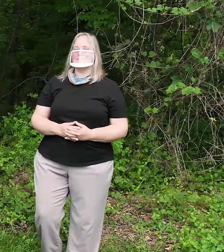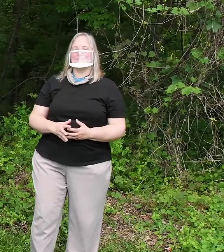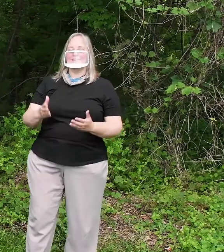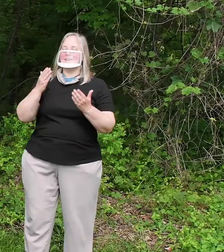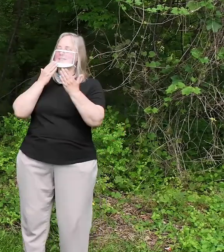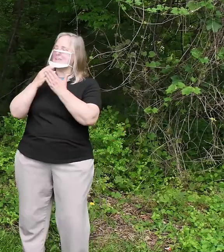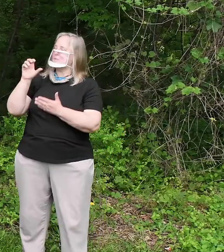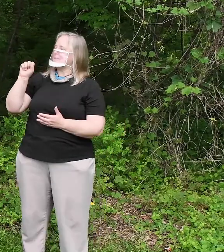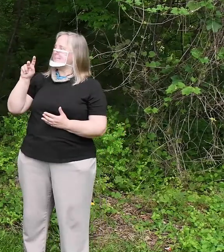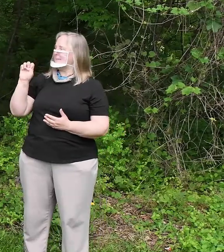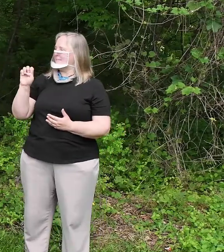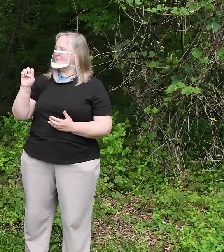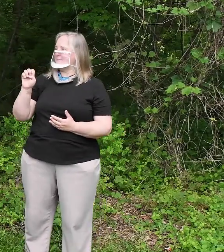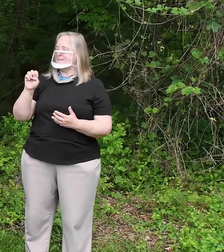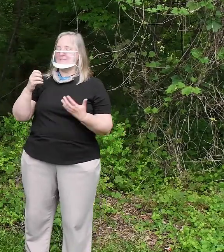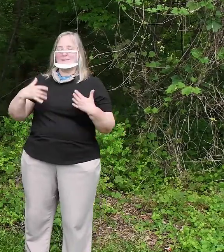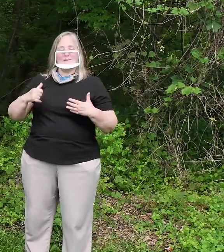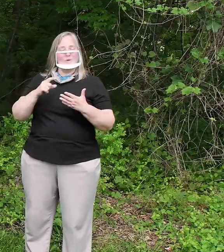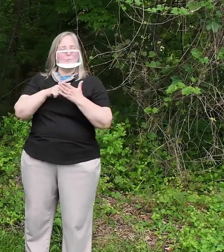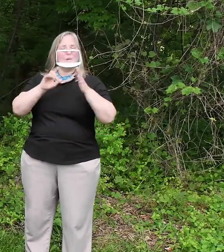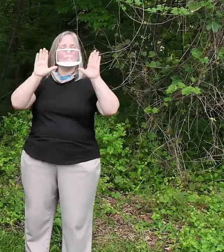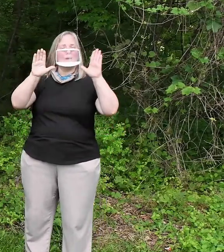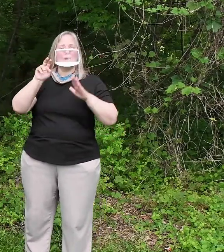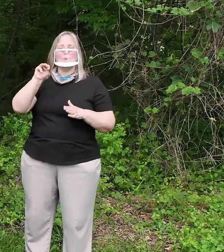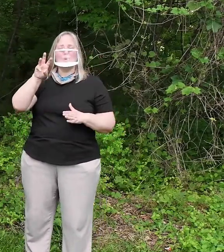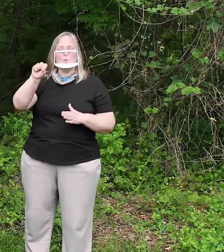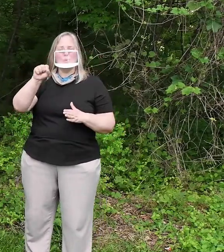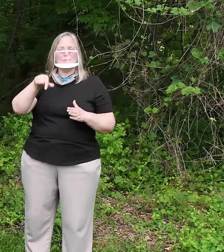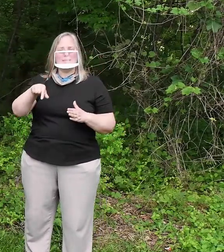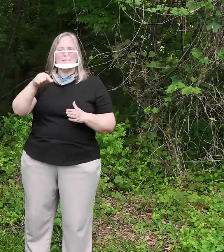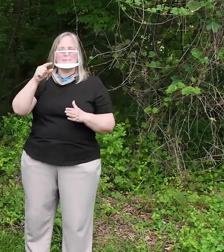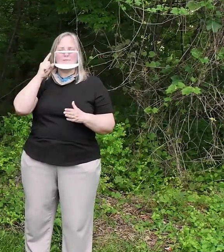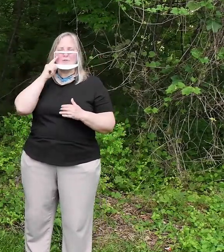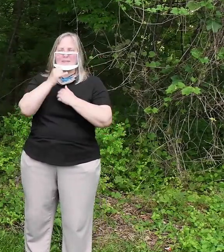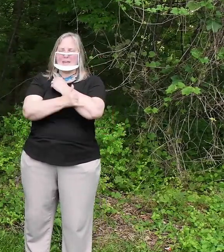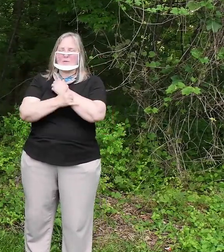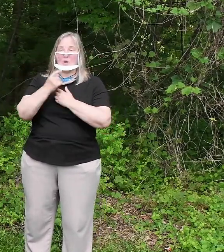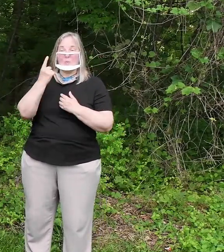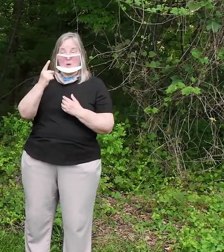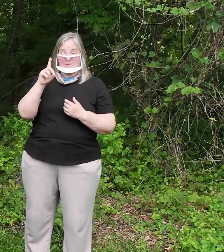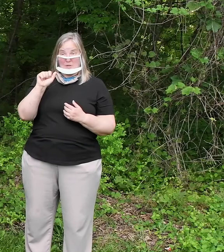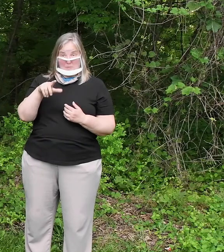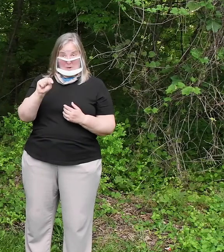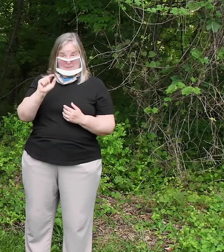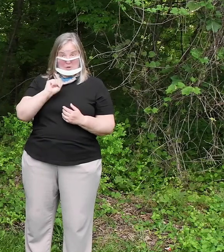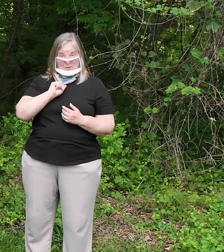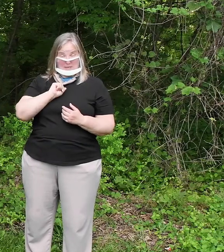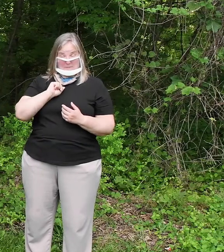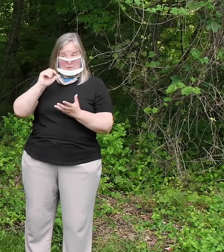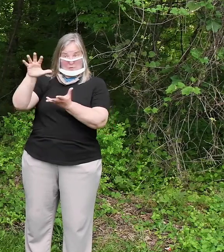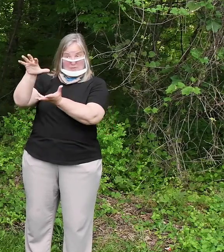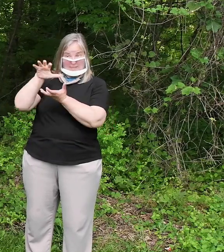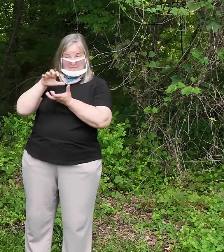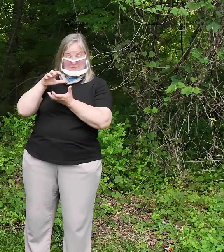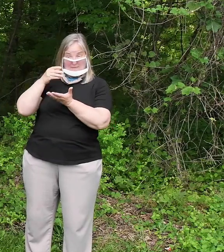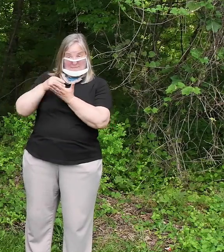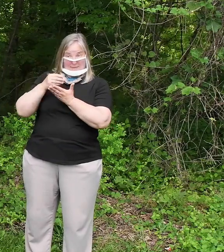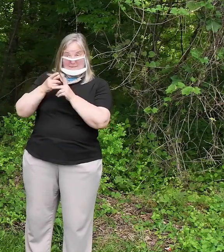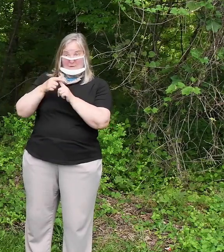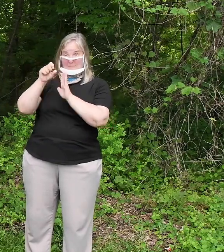Thank you, Steve. What great news this is for the county. Being one of the departments receiving this funding from the